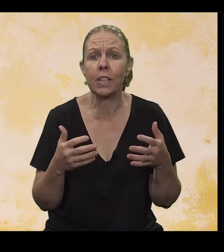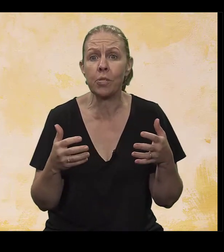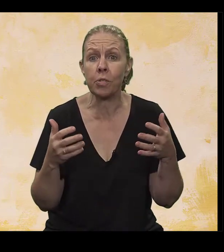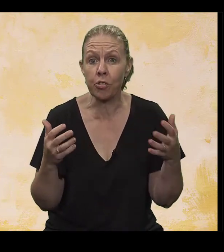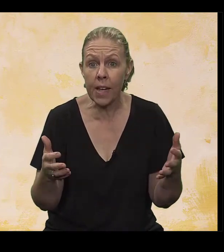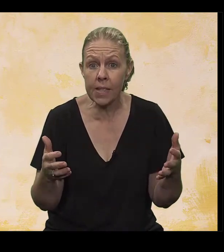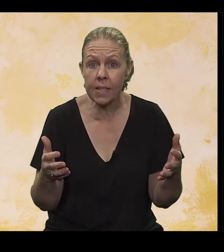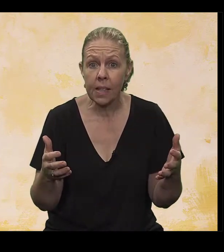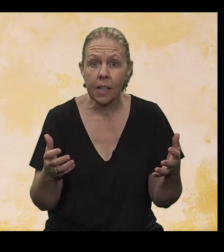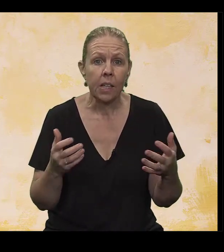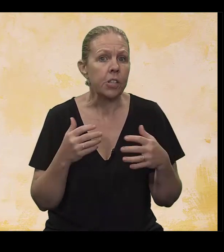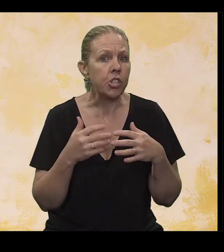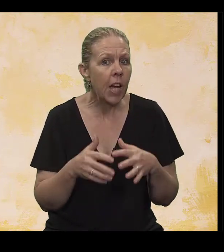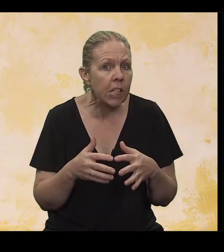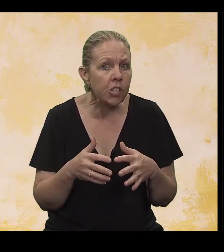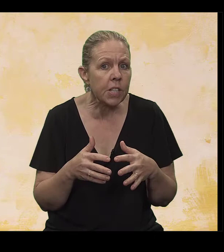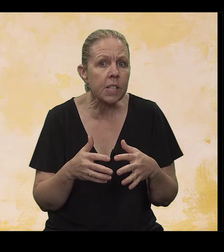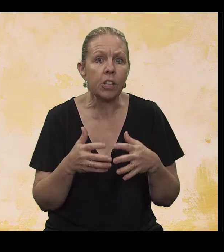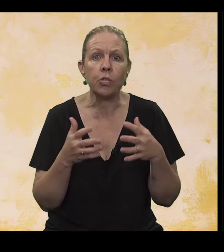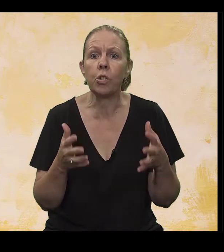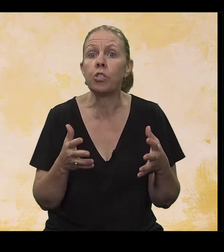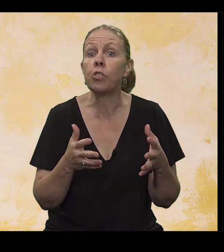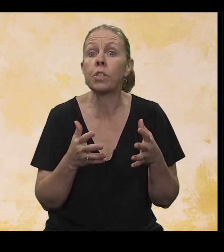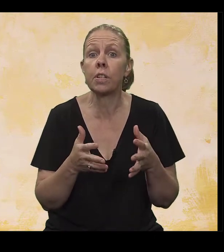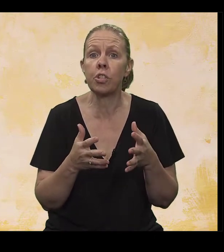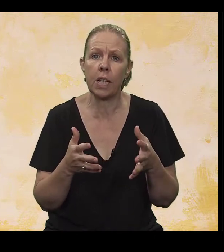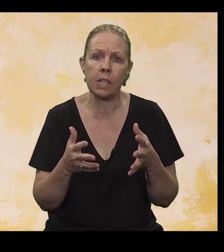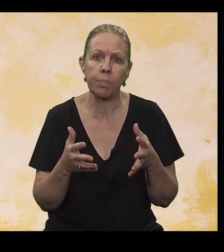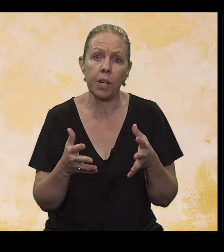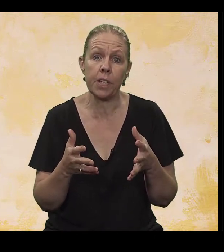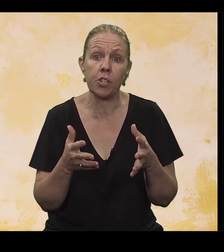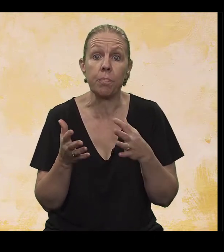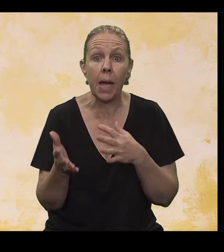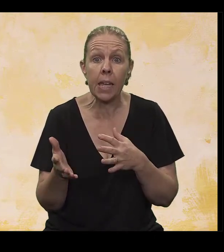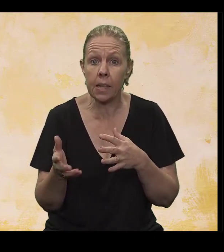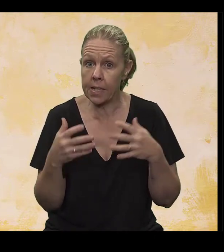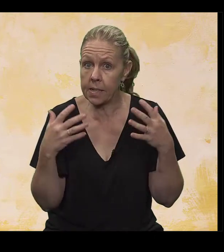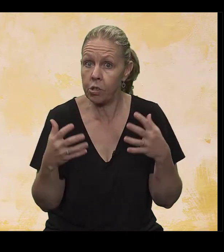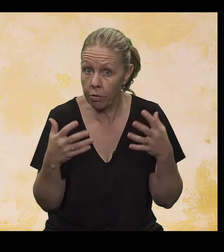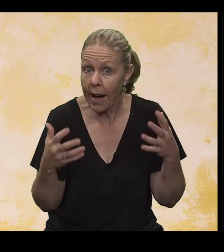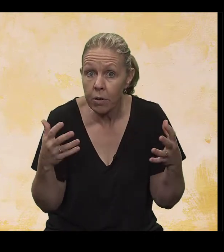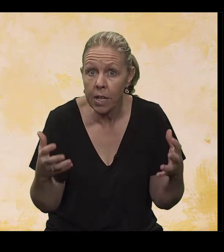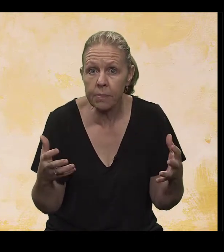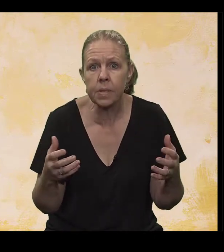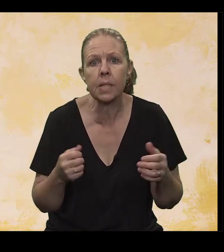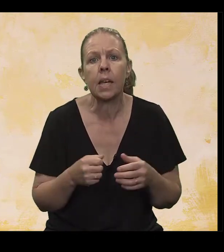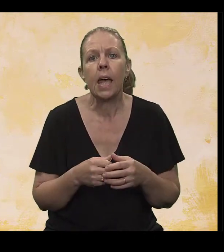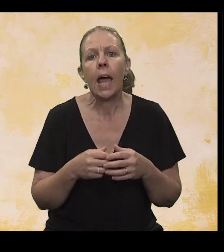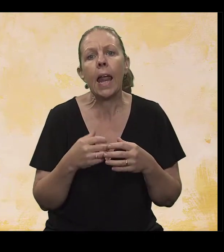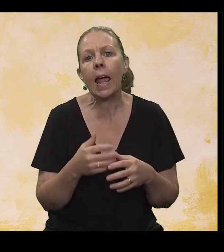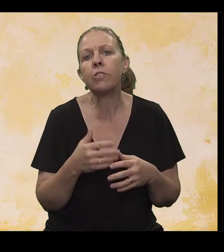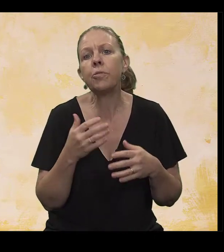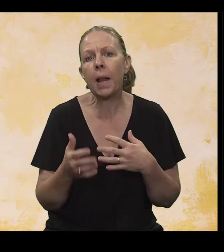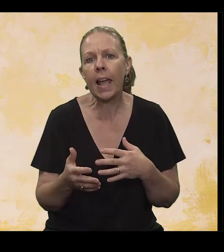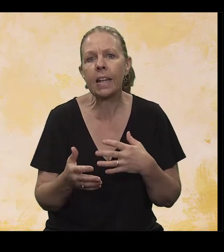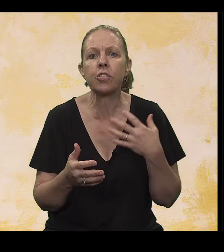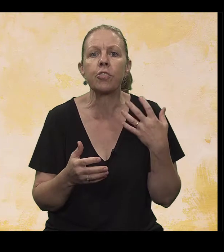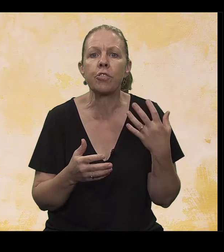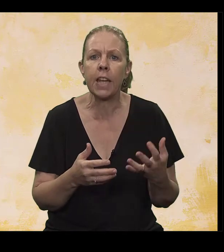to address, the changes that you want your social enterprise to make, that's your outcomes, and how you plan to